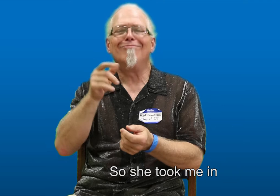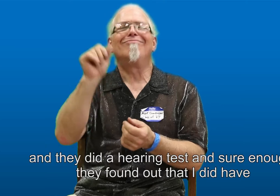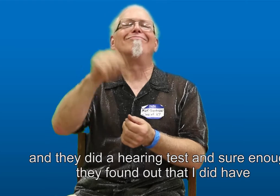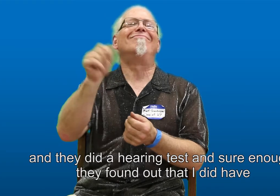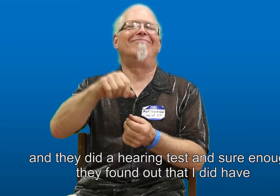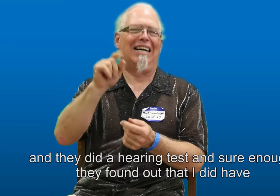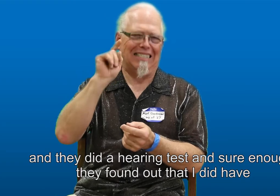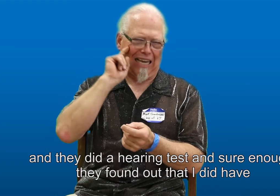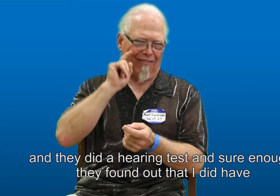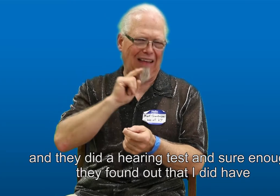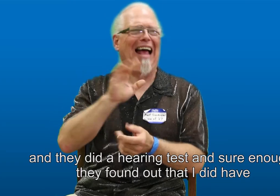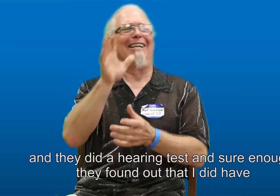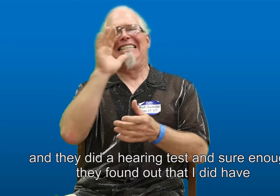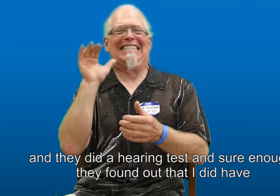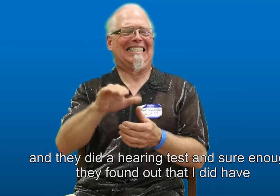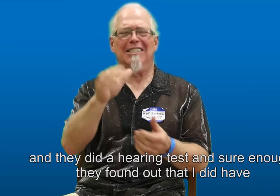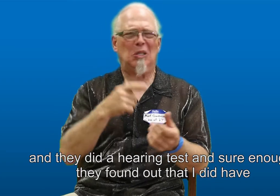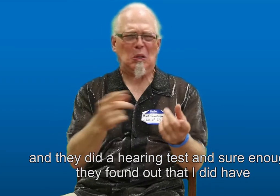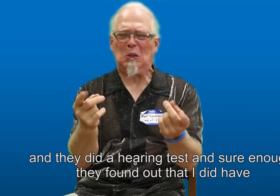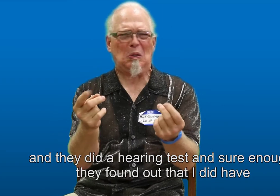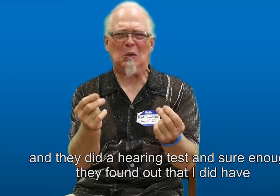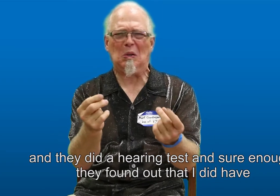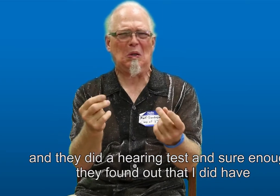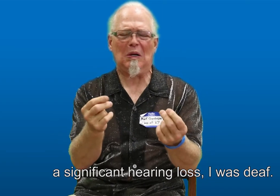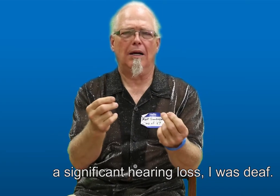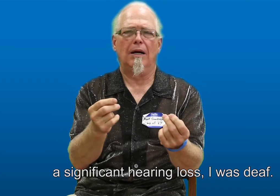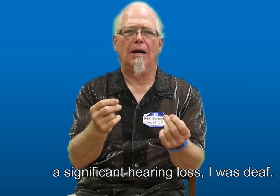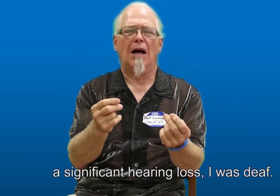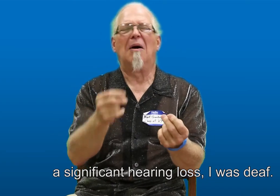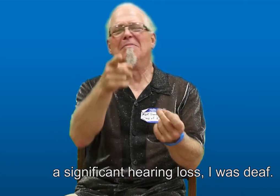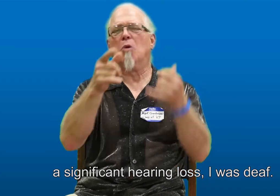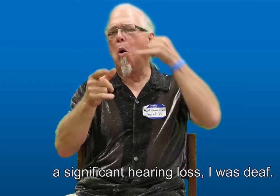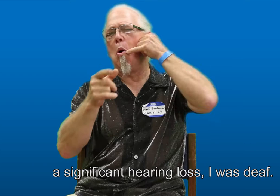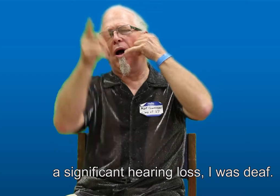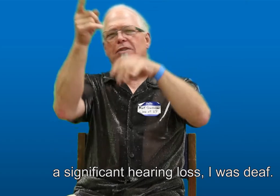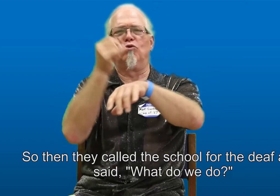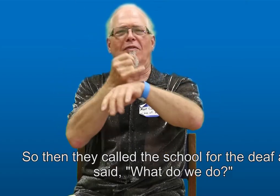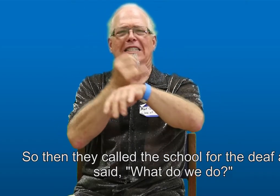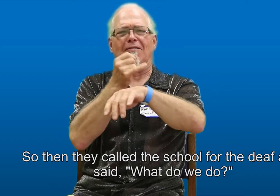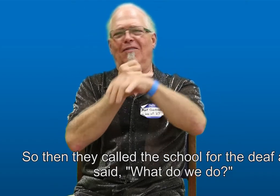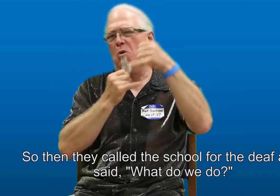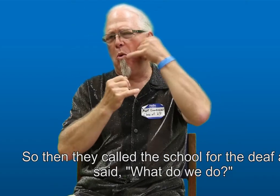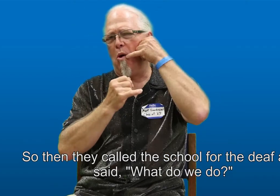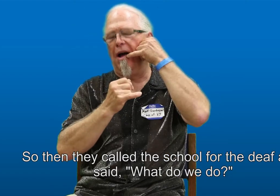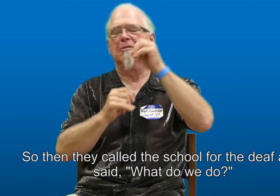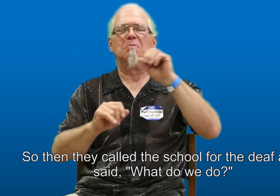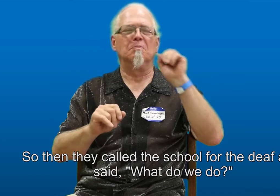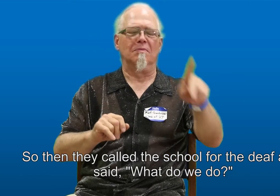in, and they did a hearing test, and sure enough, they found out that I did have a significant hearing loss. I was deaf. So then they called the school for the deaf and